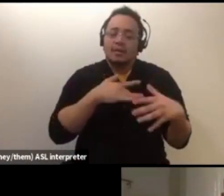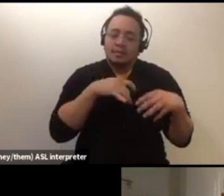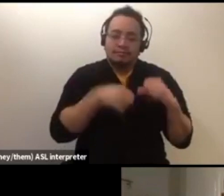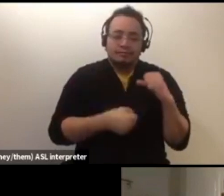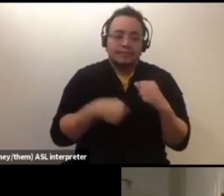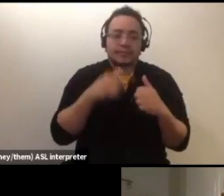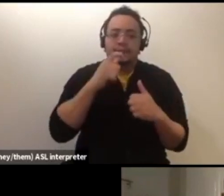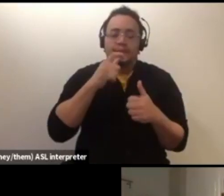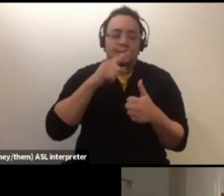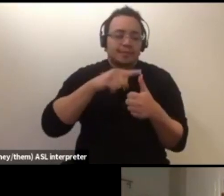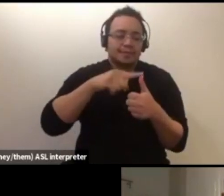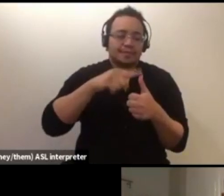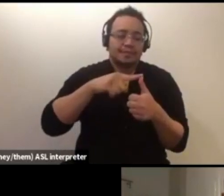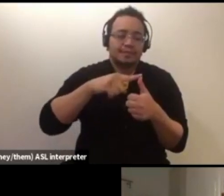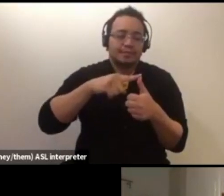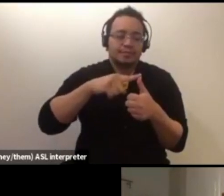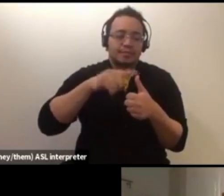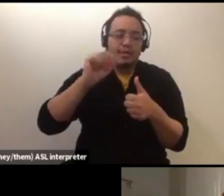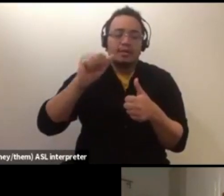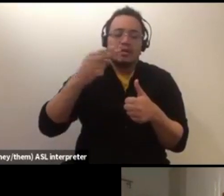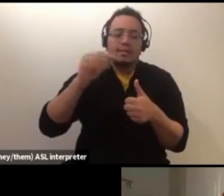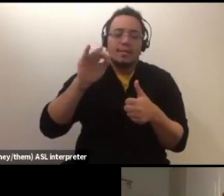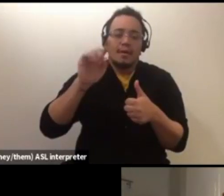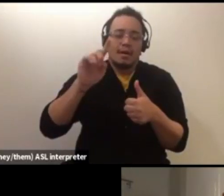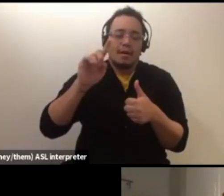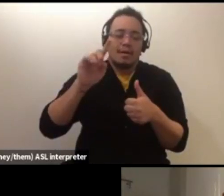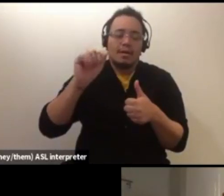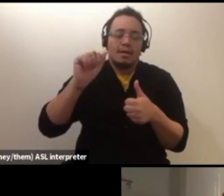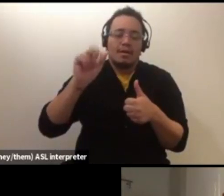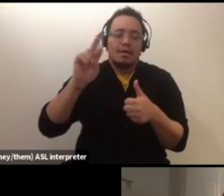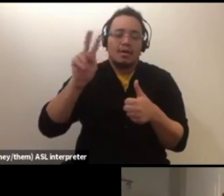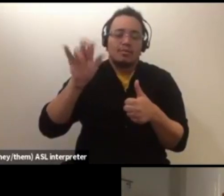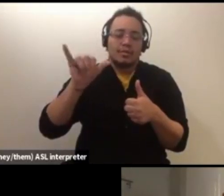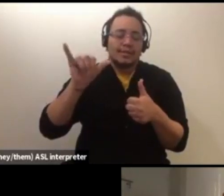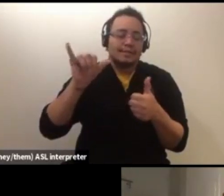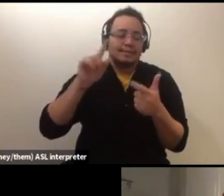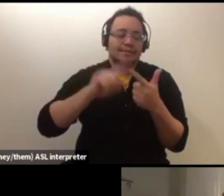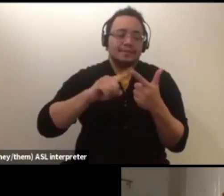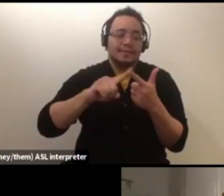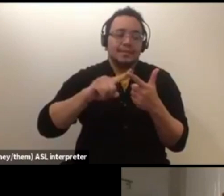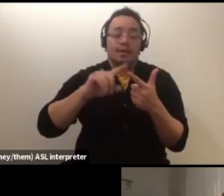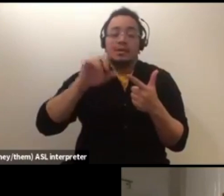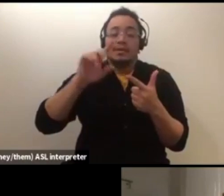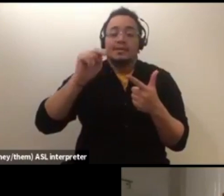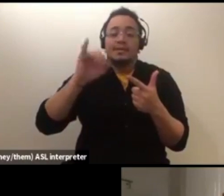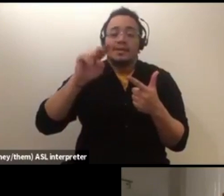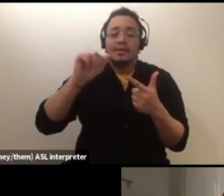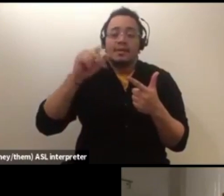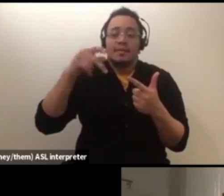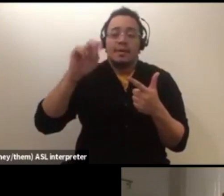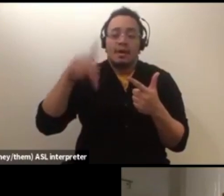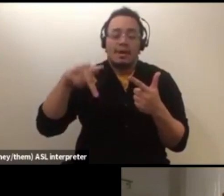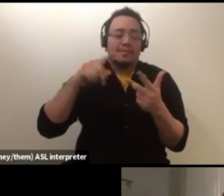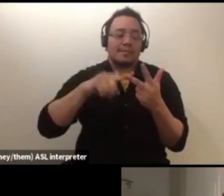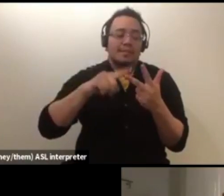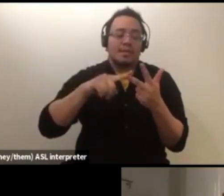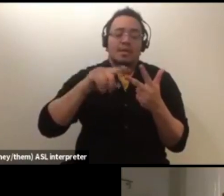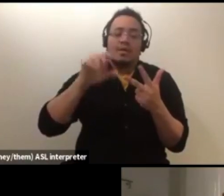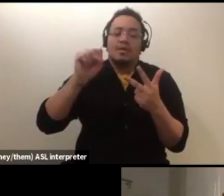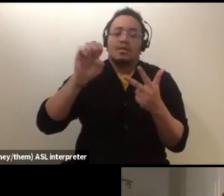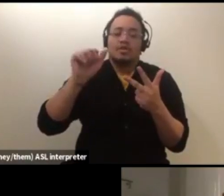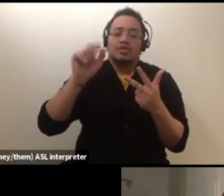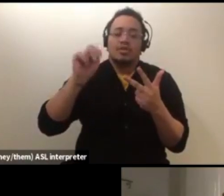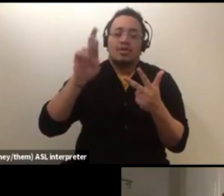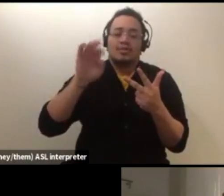Nina Pop, Breonna Taylor, and Amy Stevens. And yet our grief is only fully seen in its